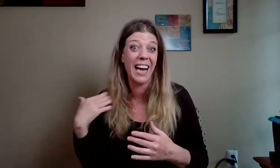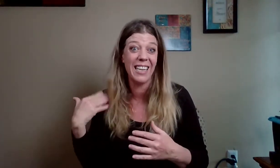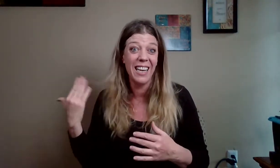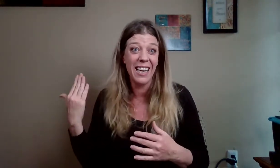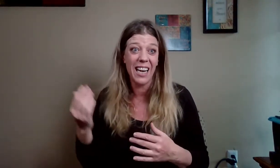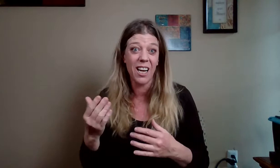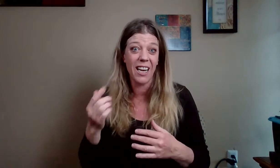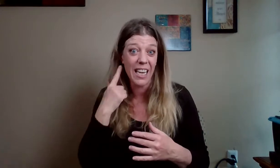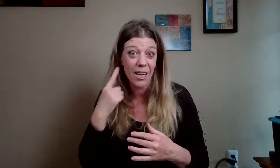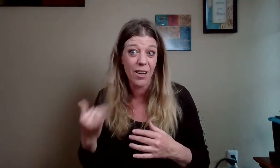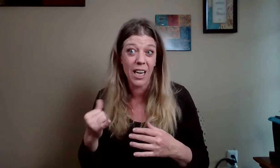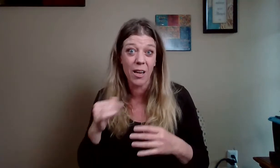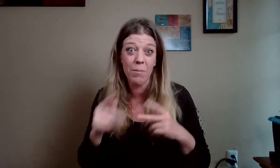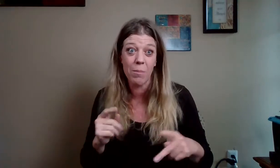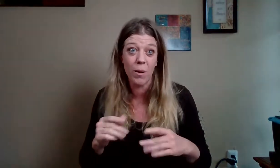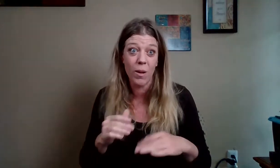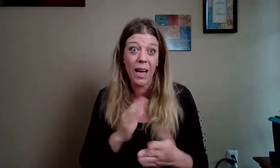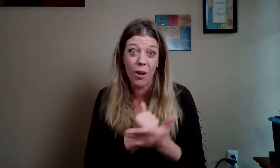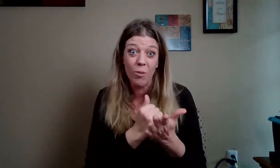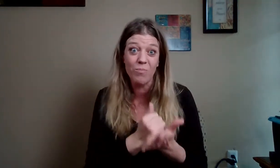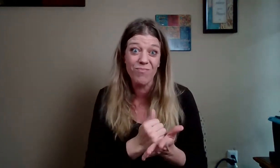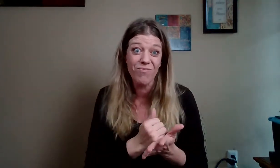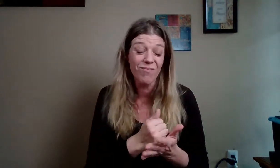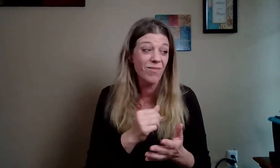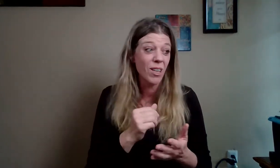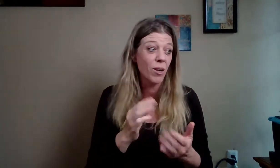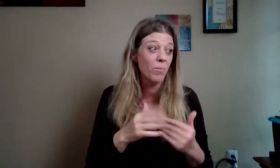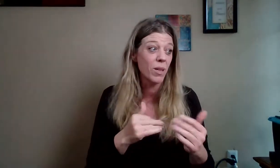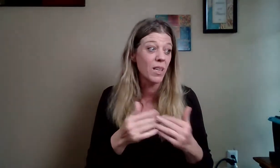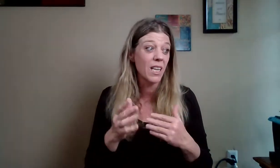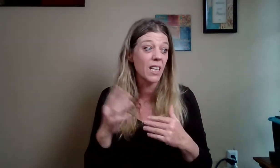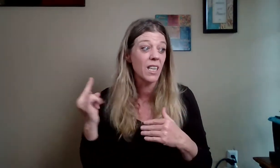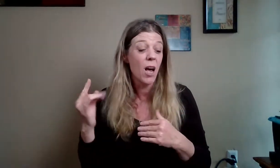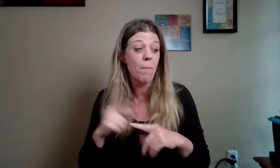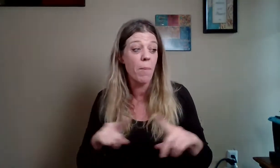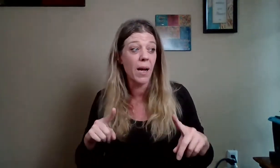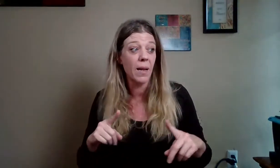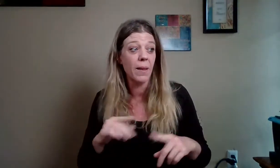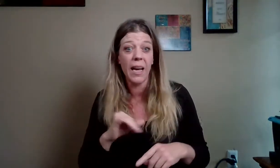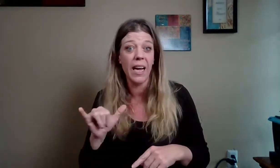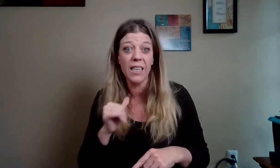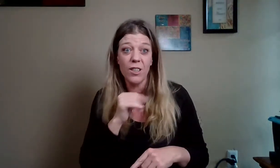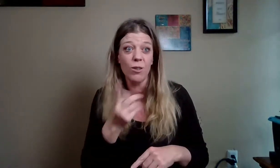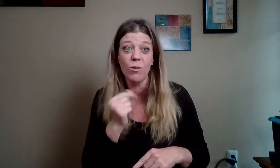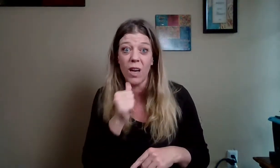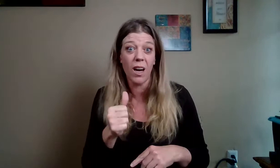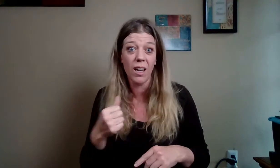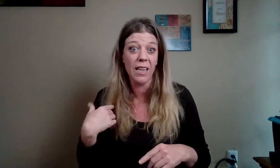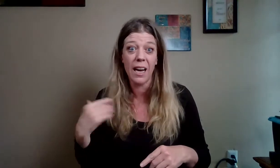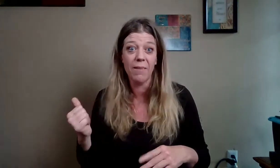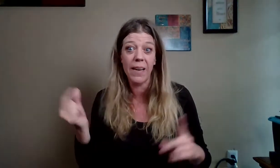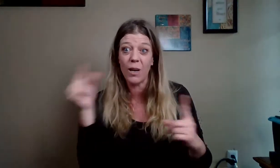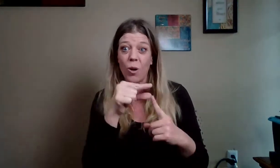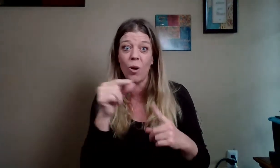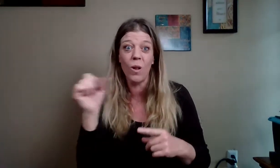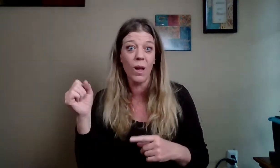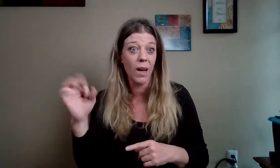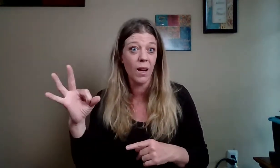had hearing people help build it, but they do not have a goal